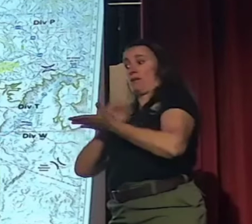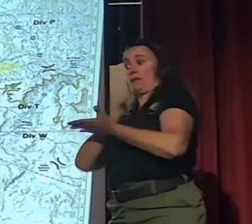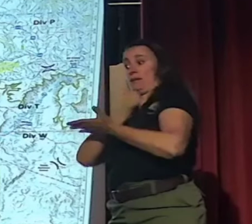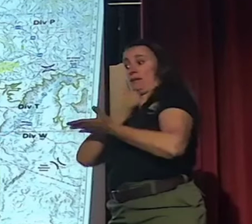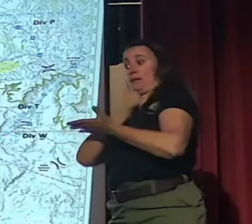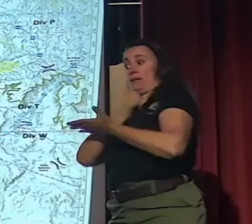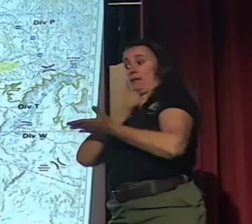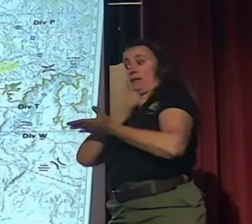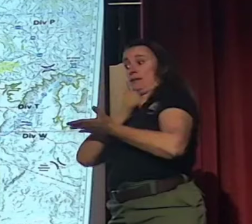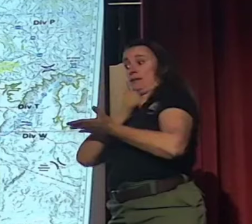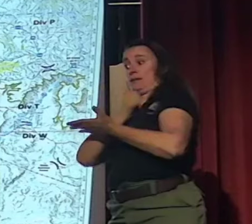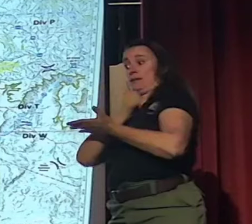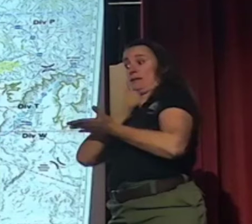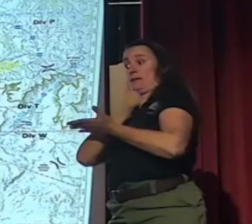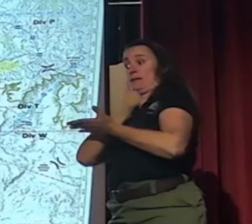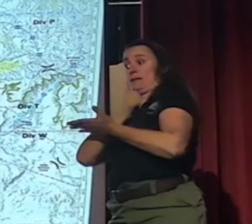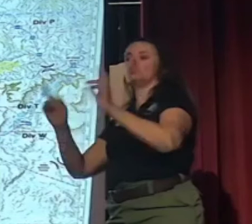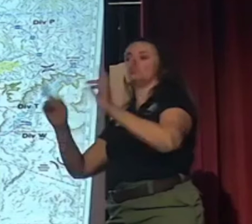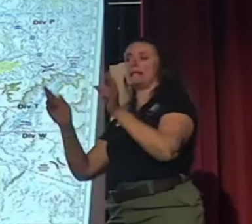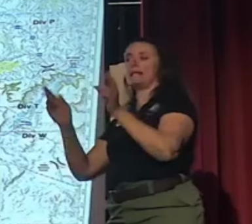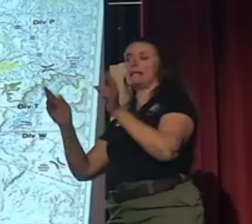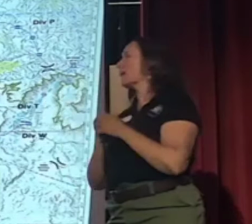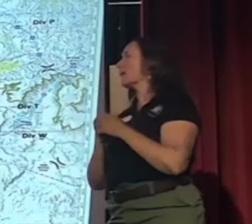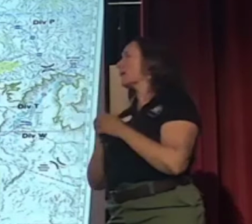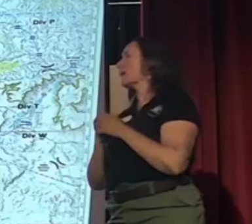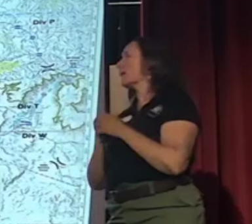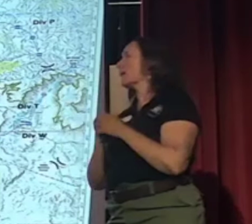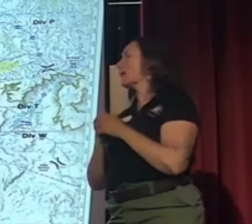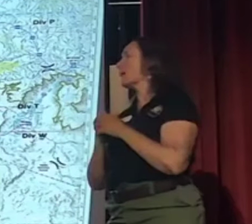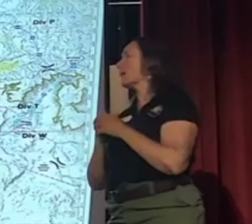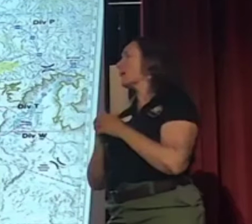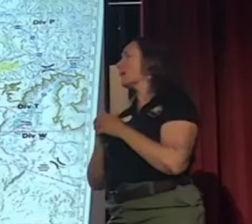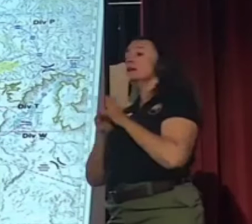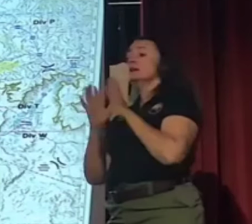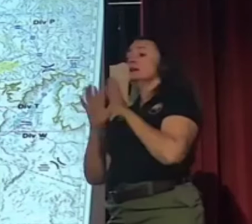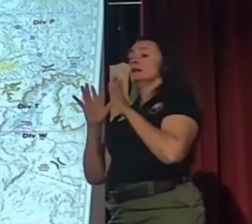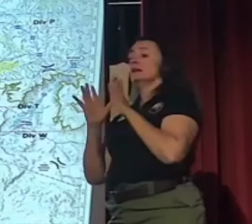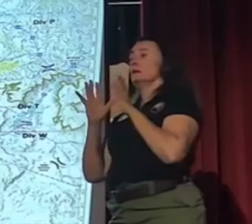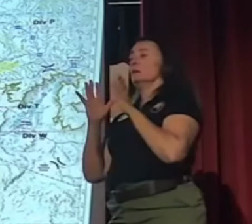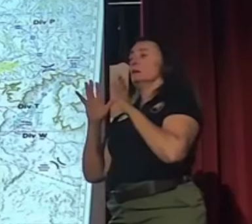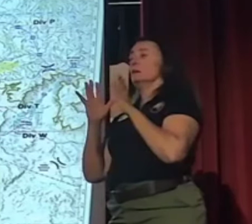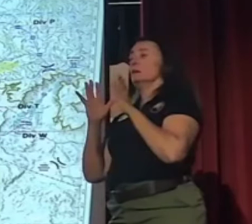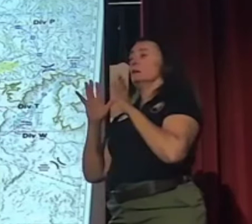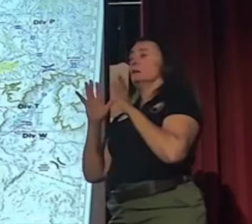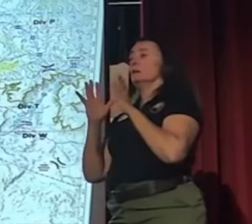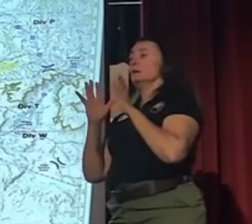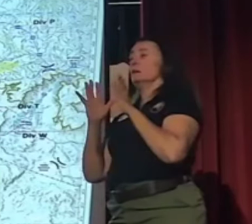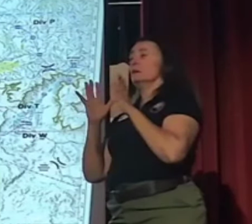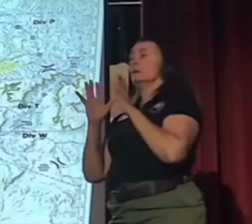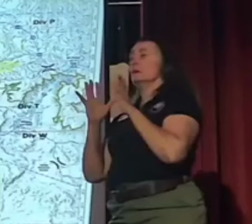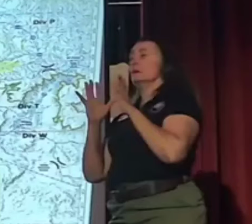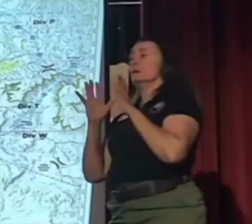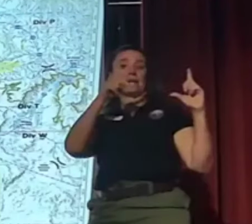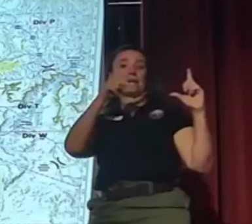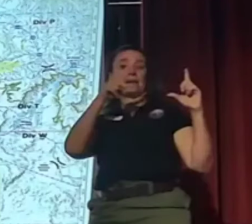Moving over into Division Papa as we venture into Fossil Creek Resources along